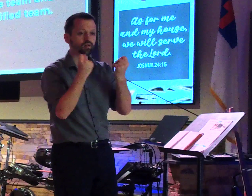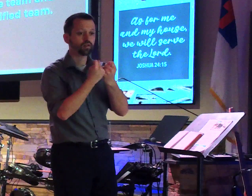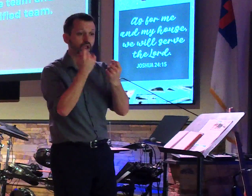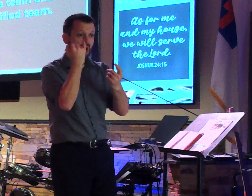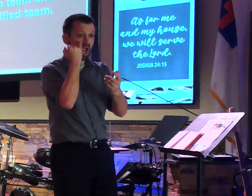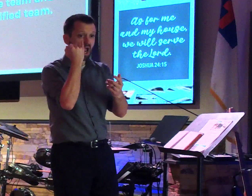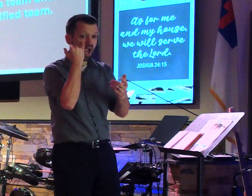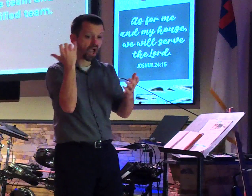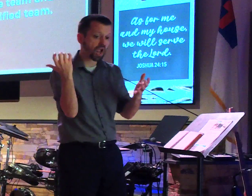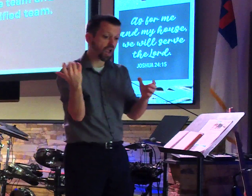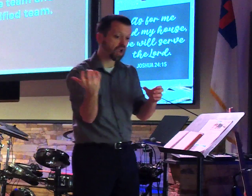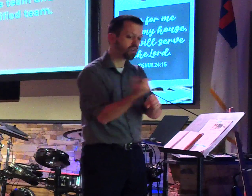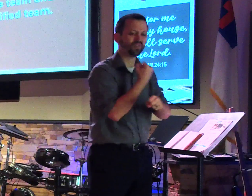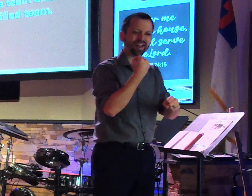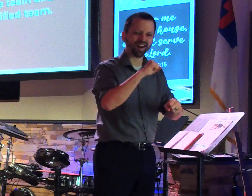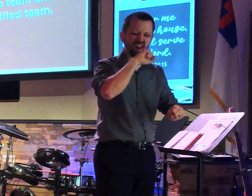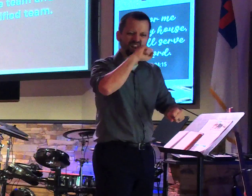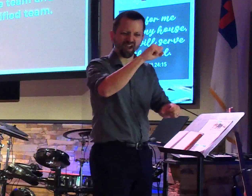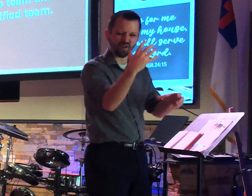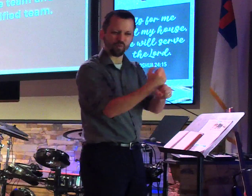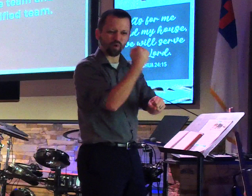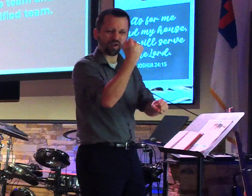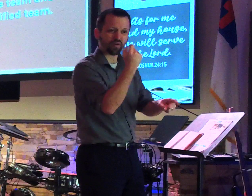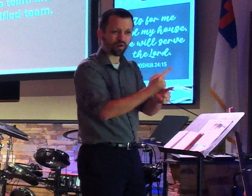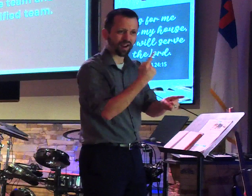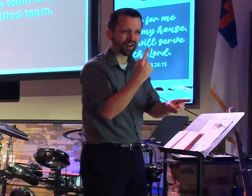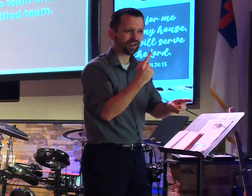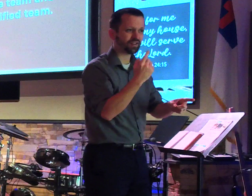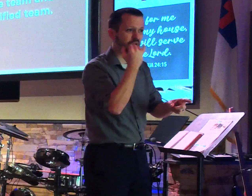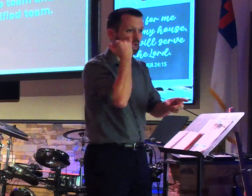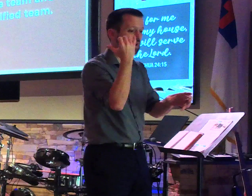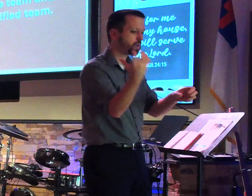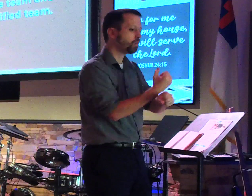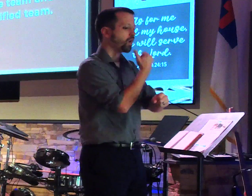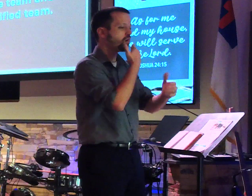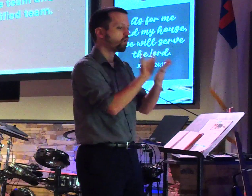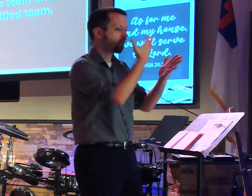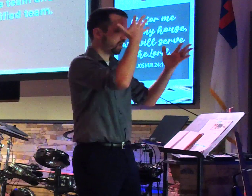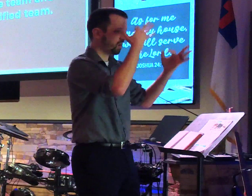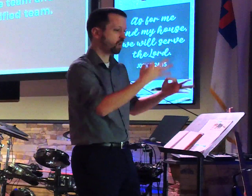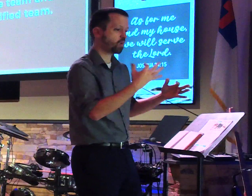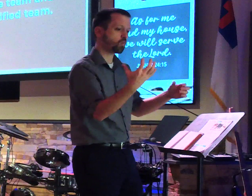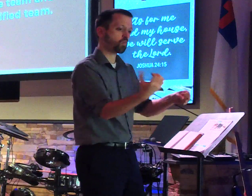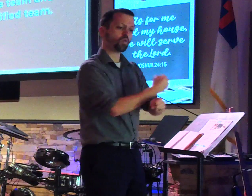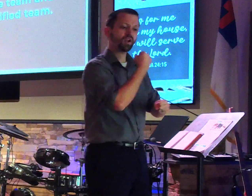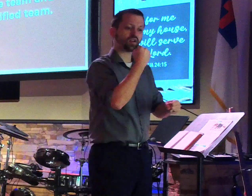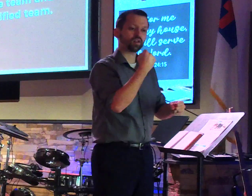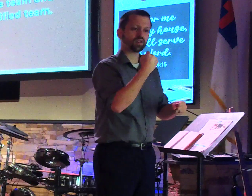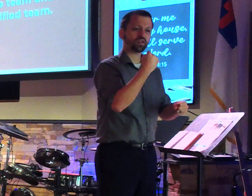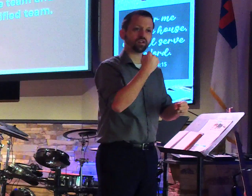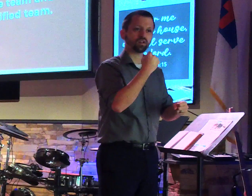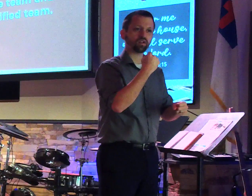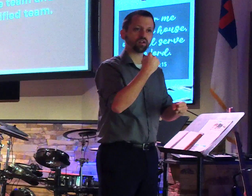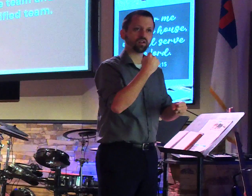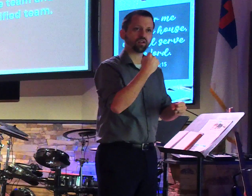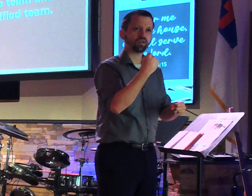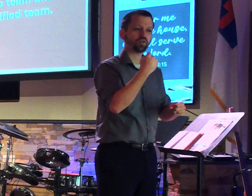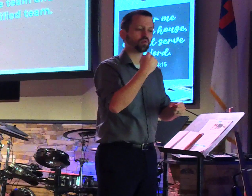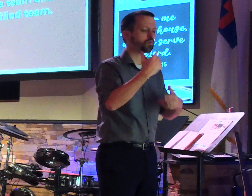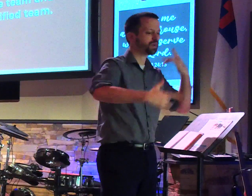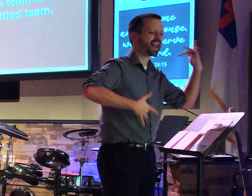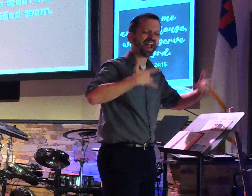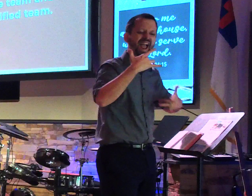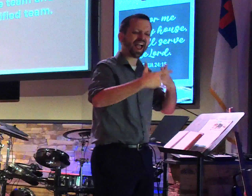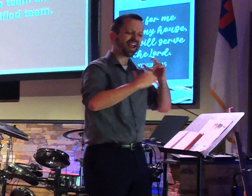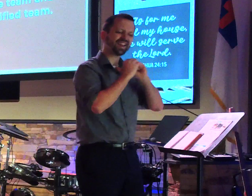win, we all love to win. But if we make a good decision and we win, we get to rejoice